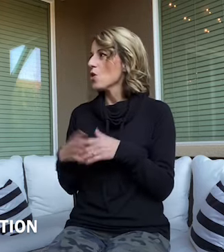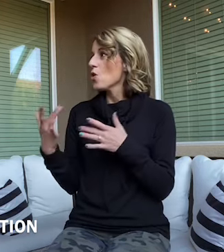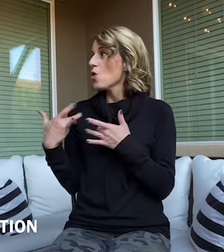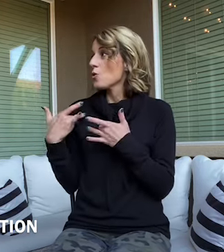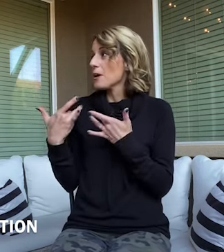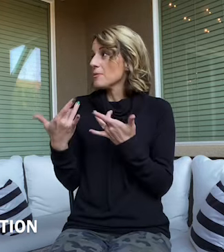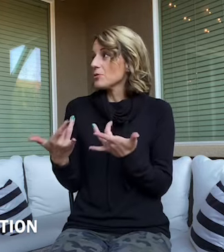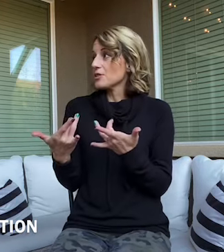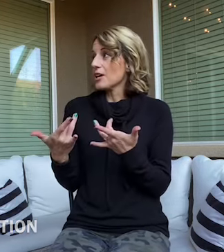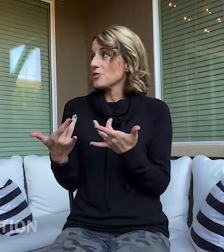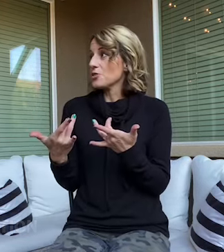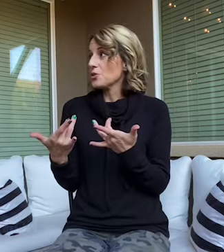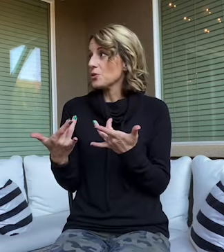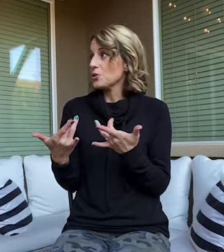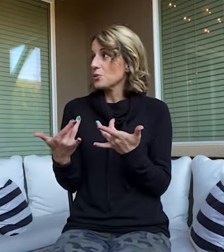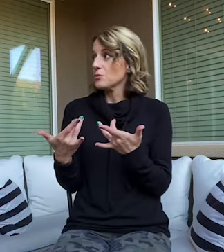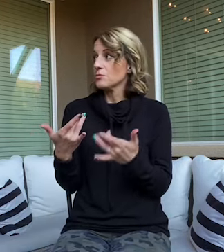Or maybe you tend to